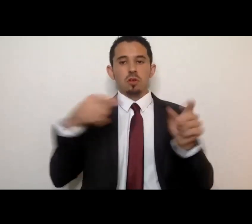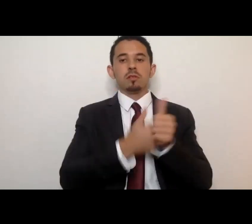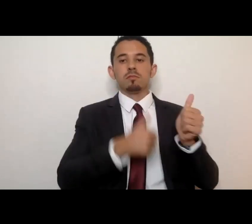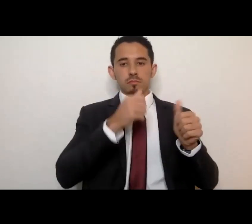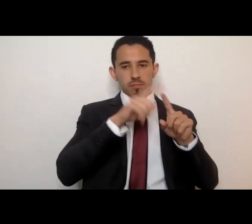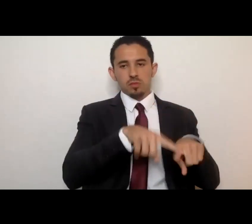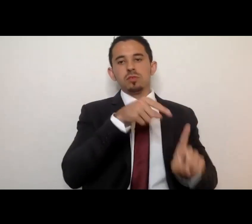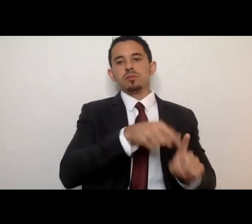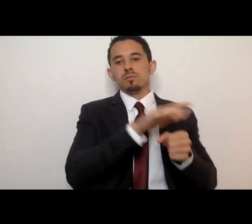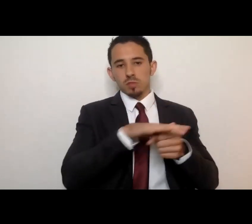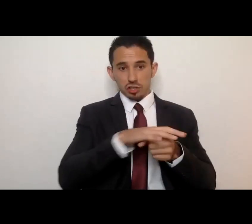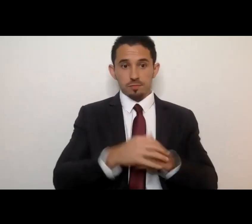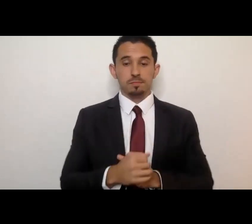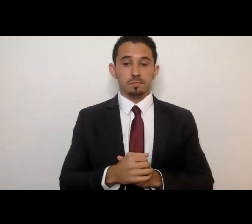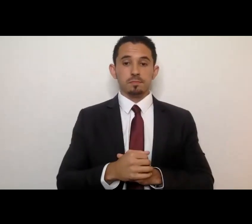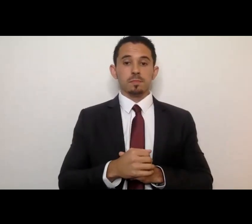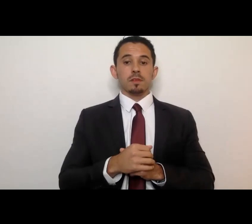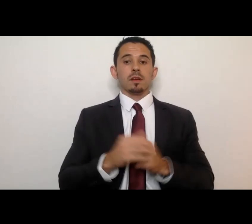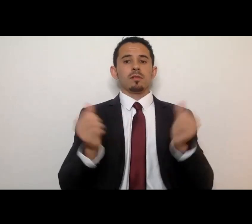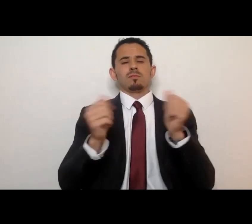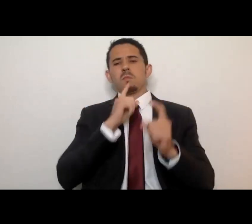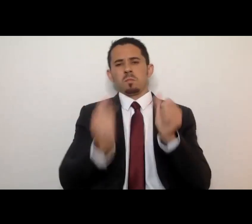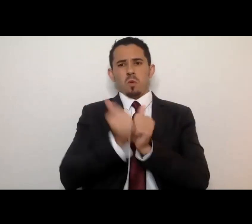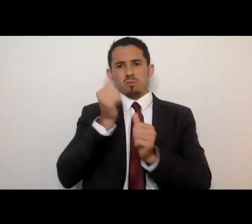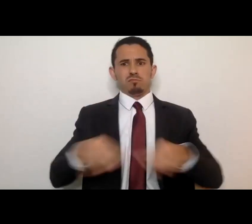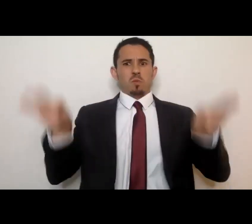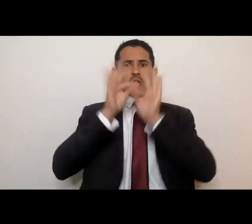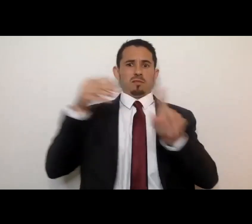incidence of infection does in fact vary between ecozones.